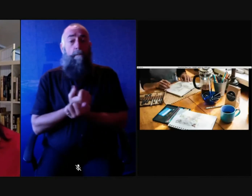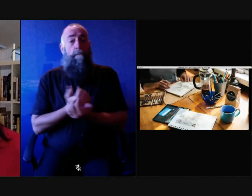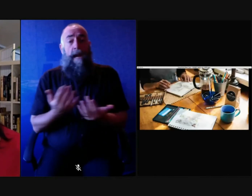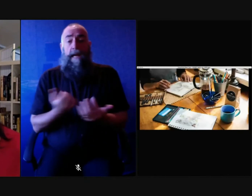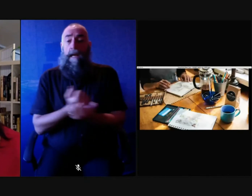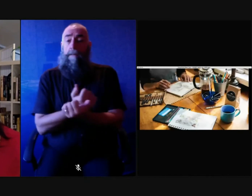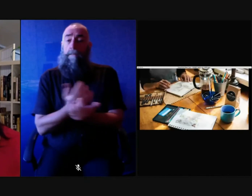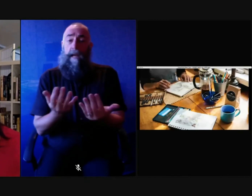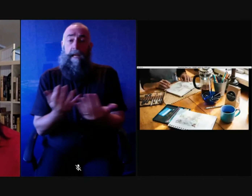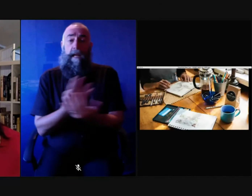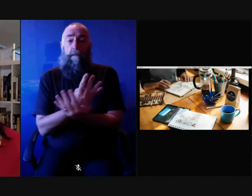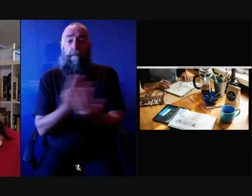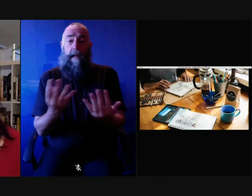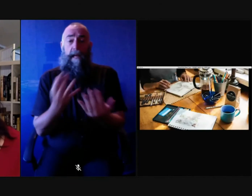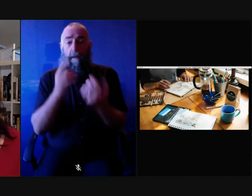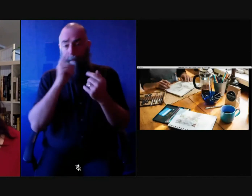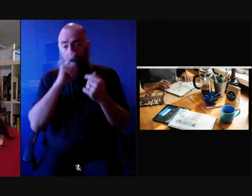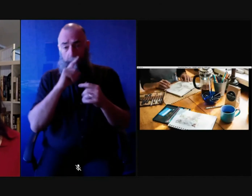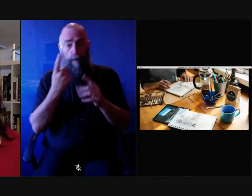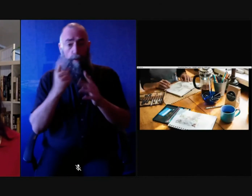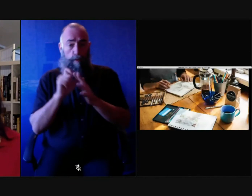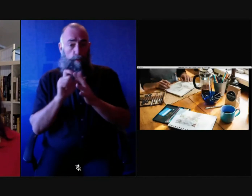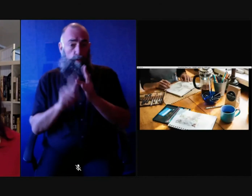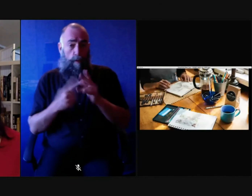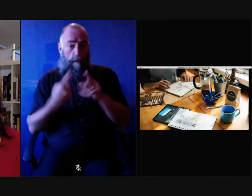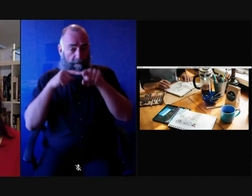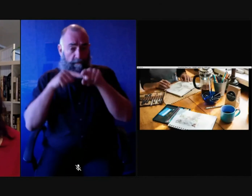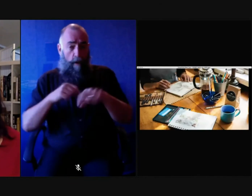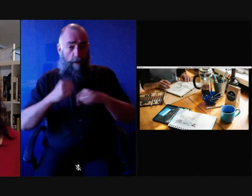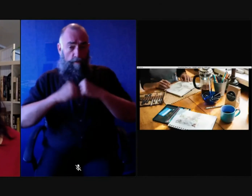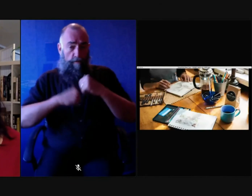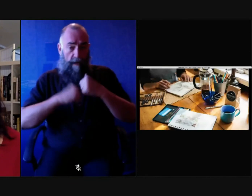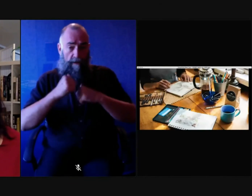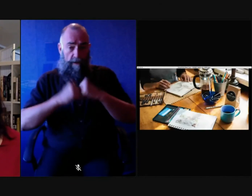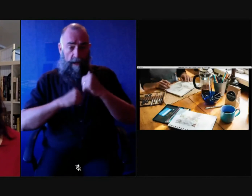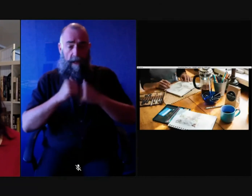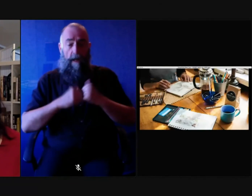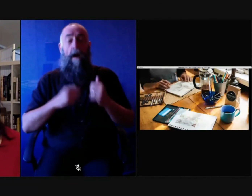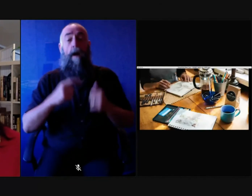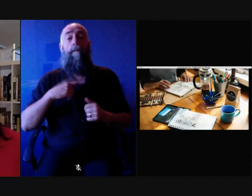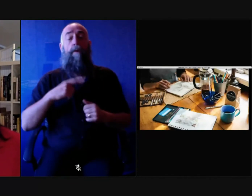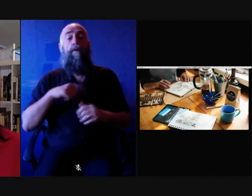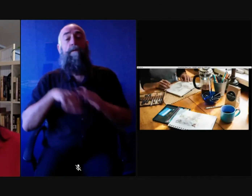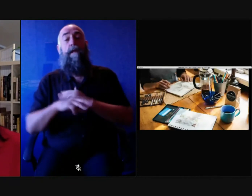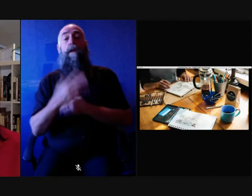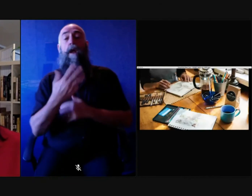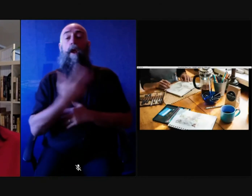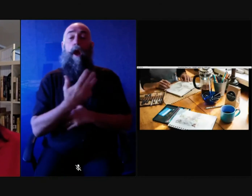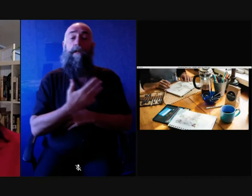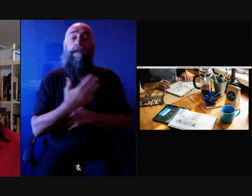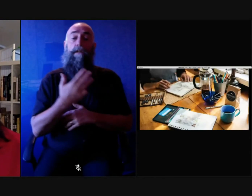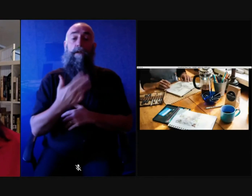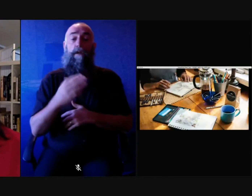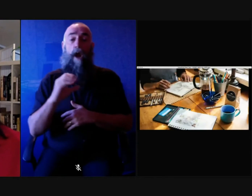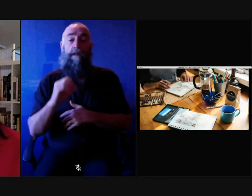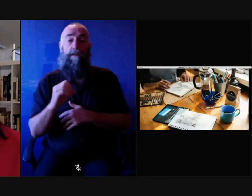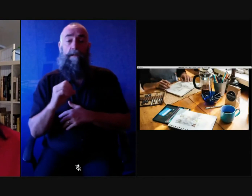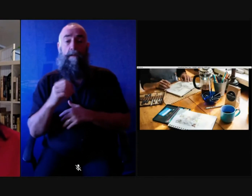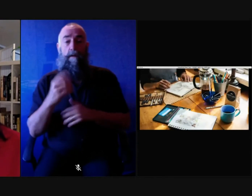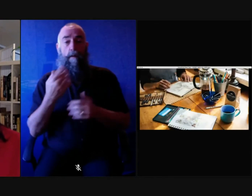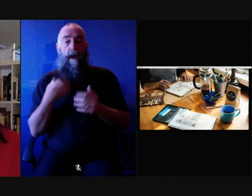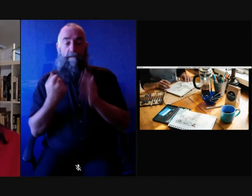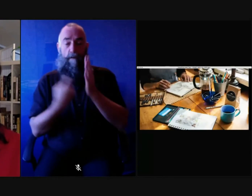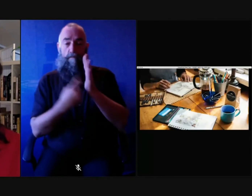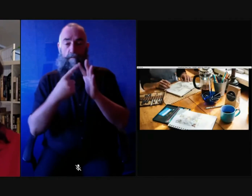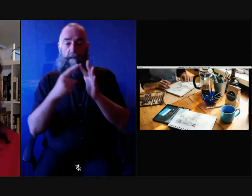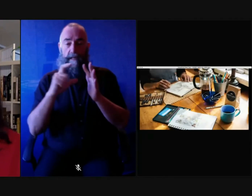it. But part of the reason why I mention it is because during the recession of the early 1990s, when I was first